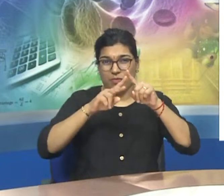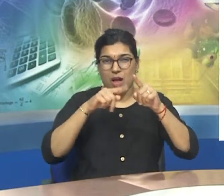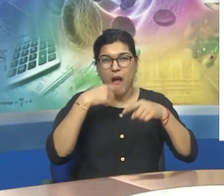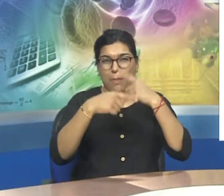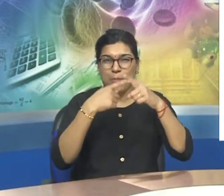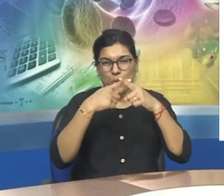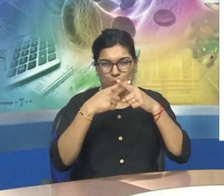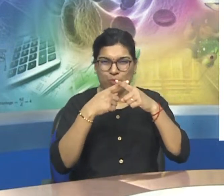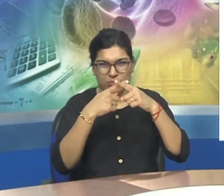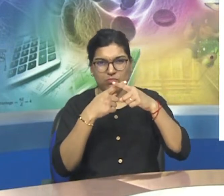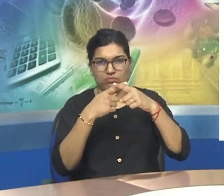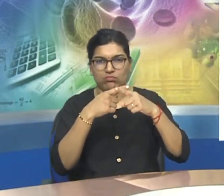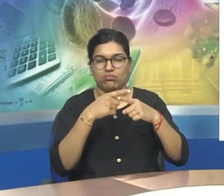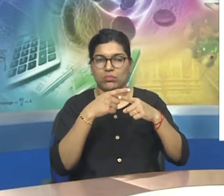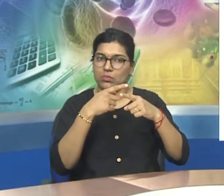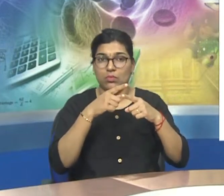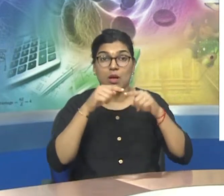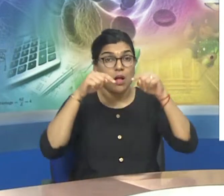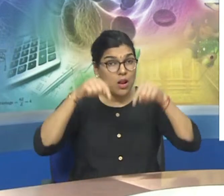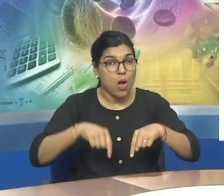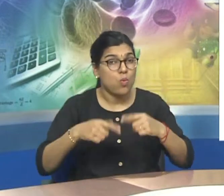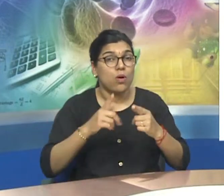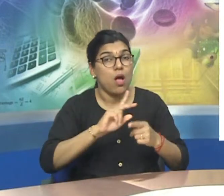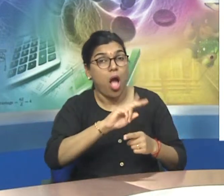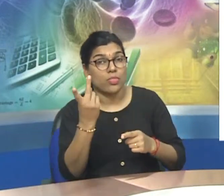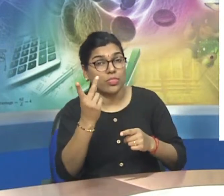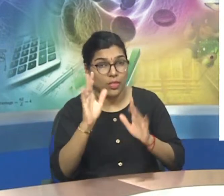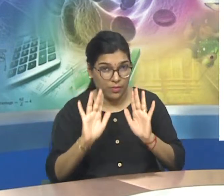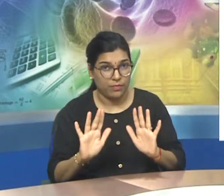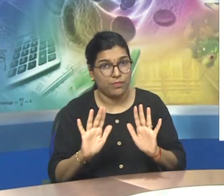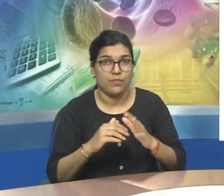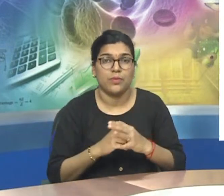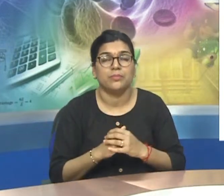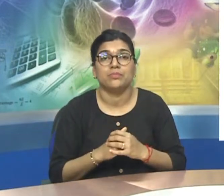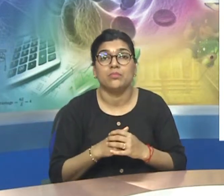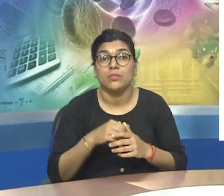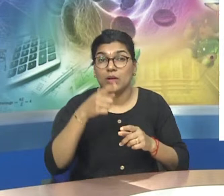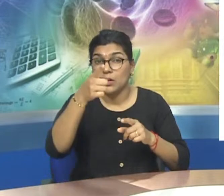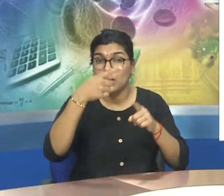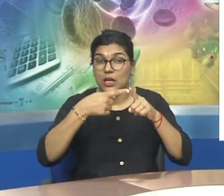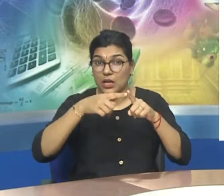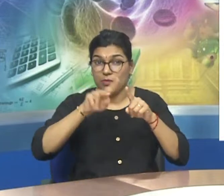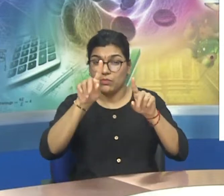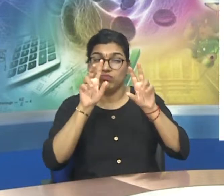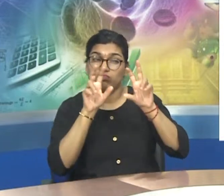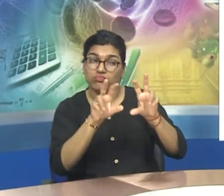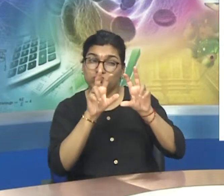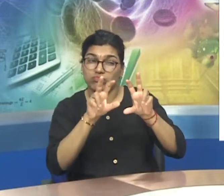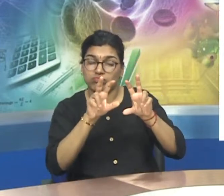So we have understood about the television benefits. Now there is another